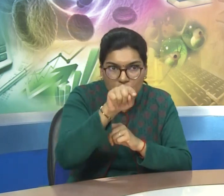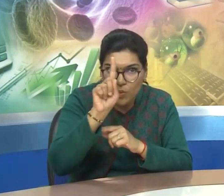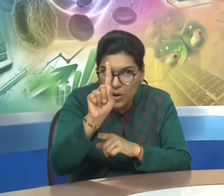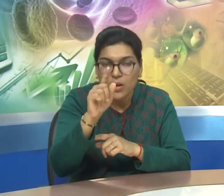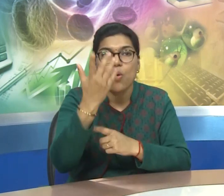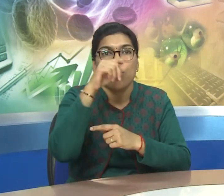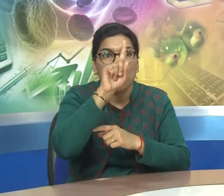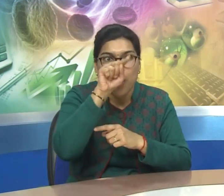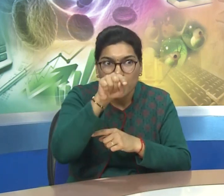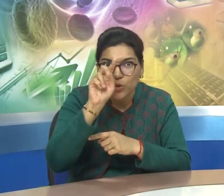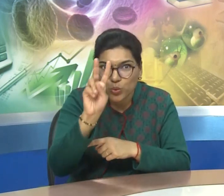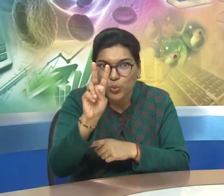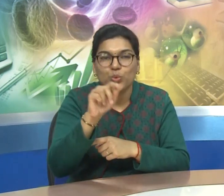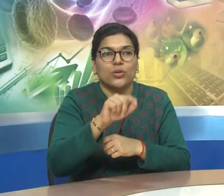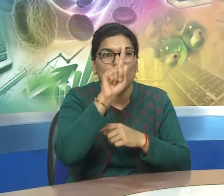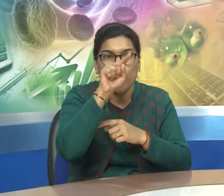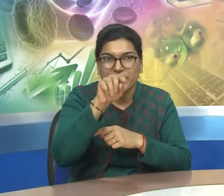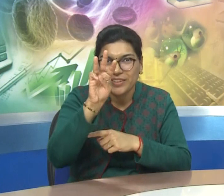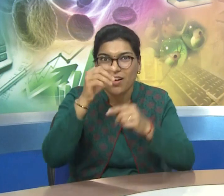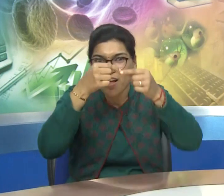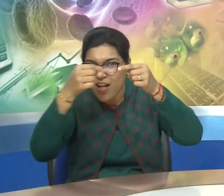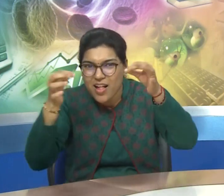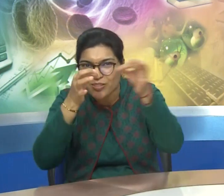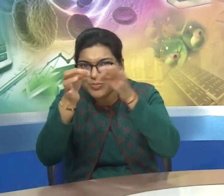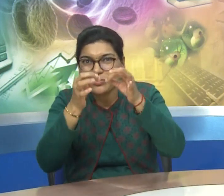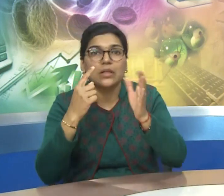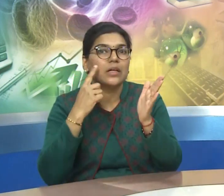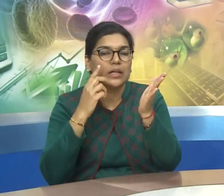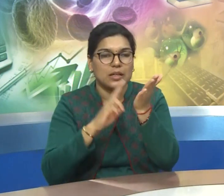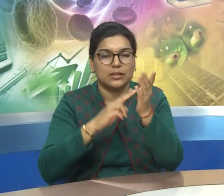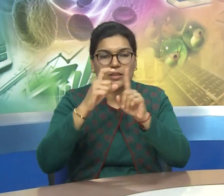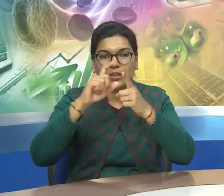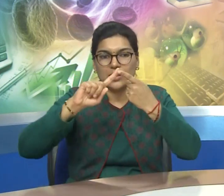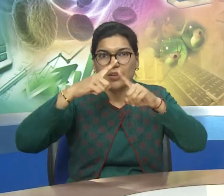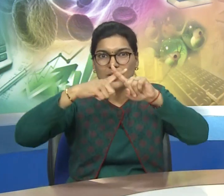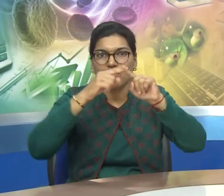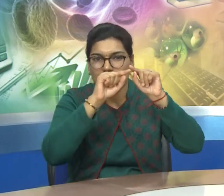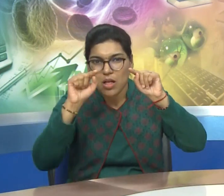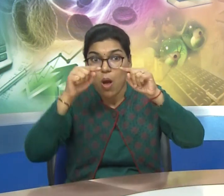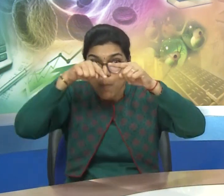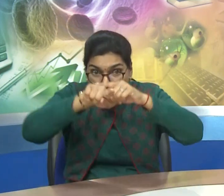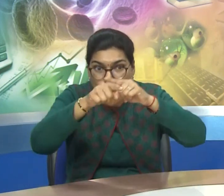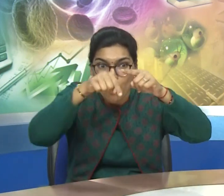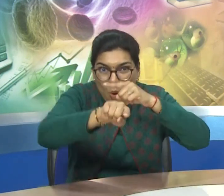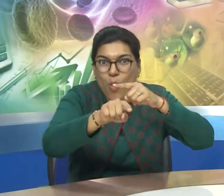Point 6. Describe and index the holdings of any library collection.